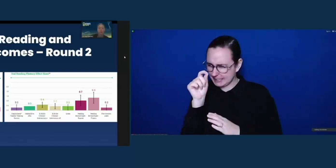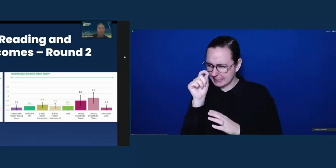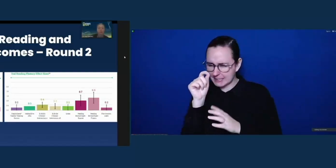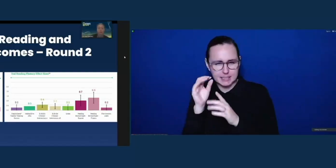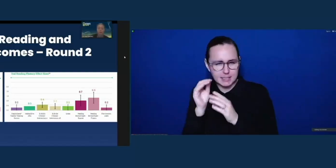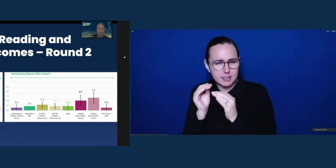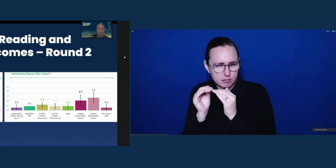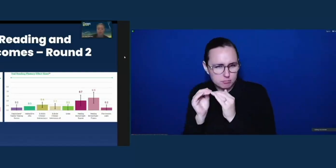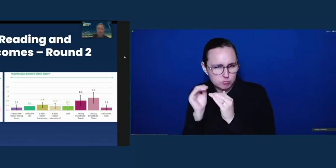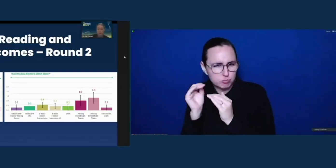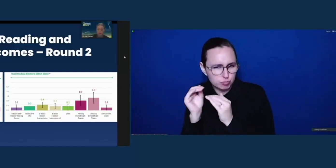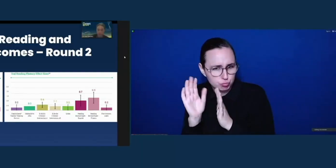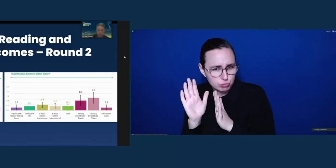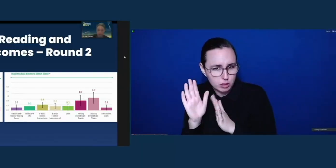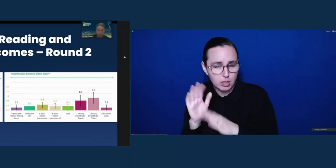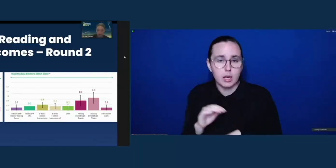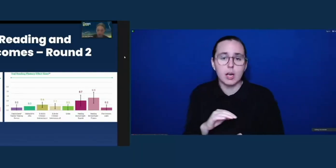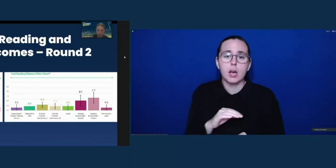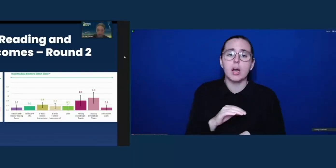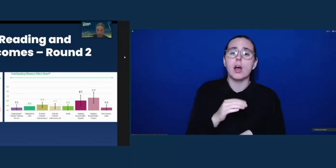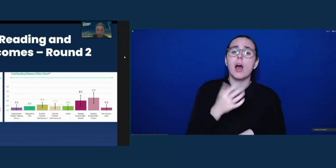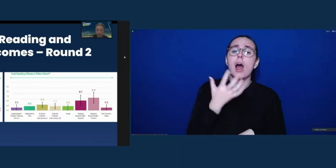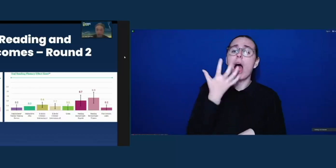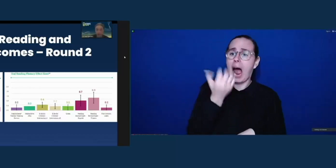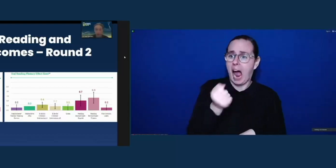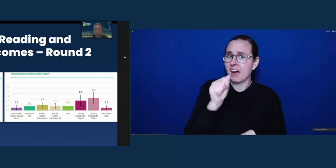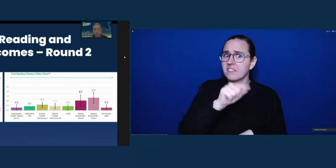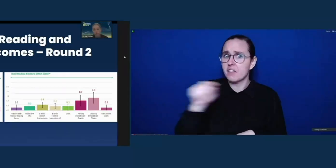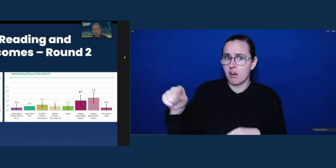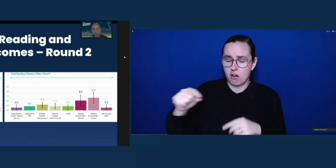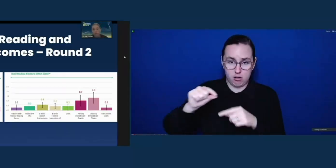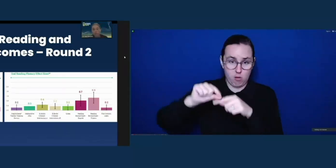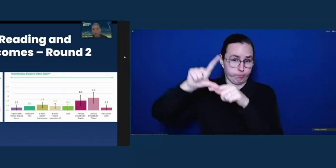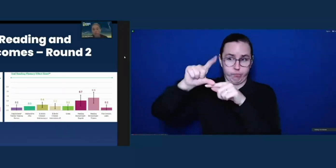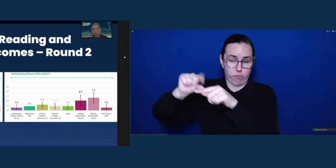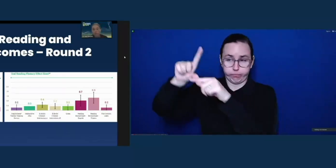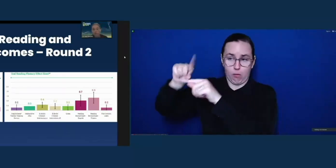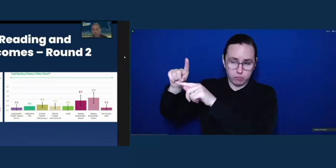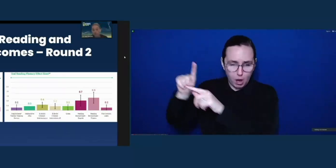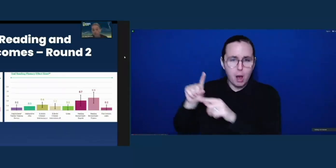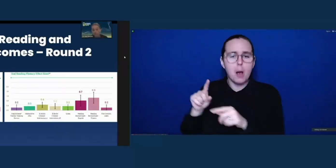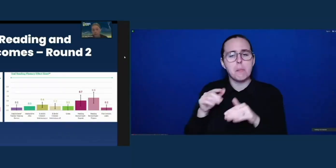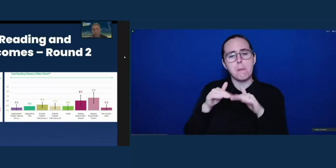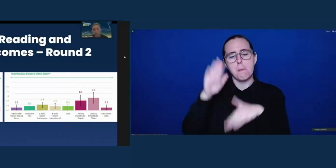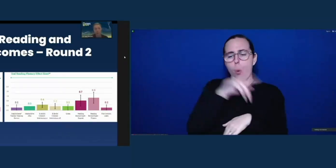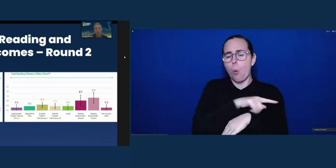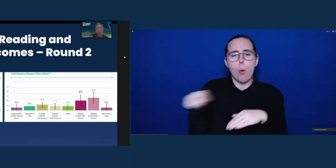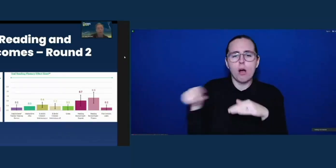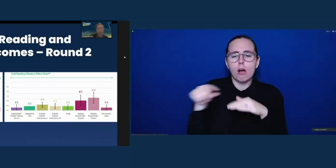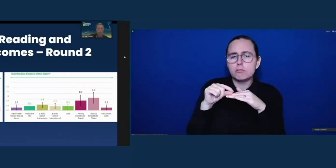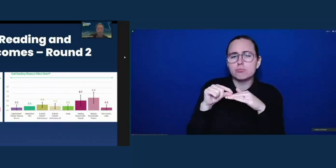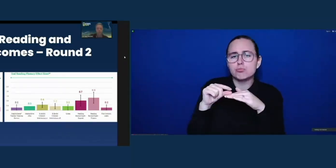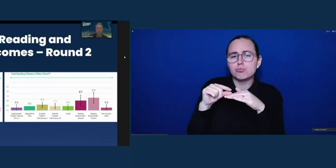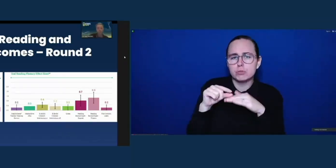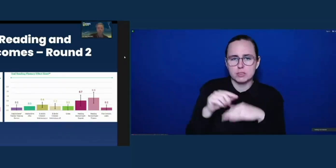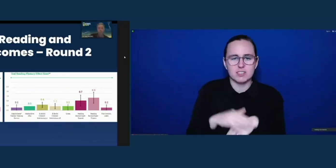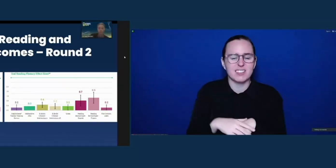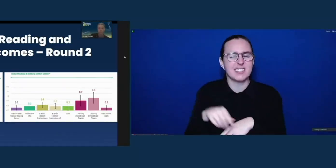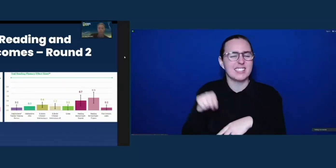large effect sizes, specifically on the Reading Beyond Sight project, which was implemented in the Philippines with learners who are